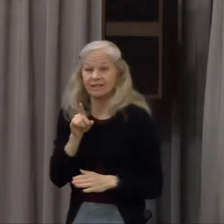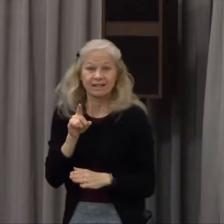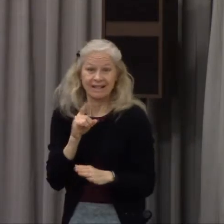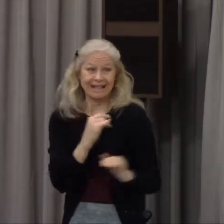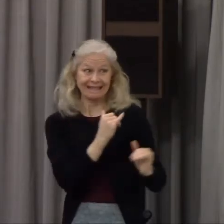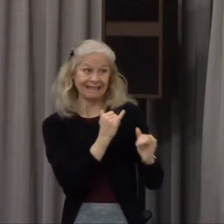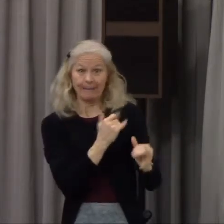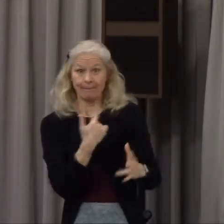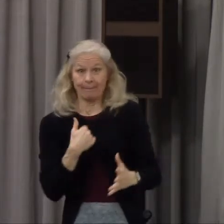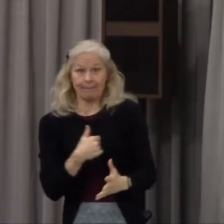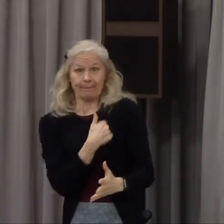or softer, one or the other.